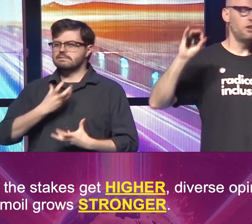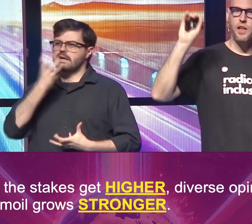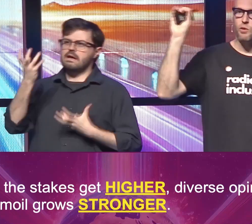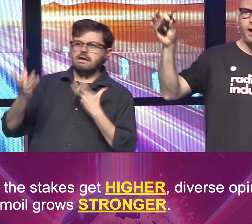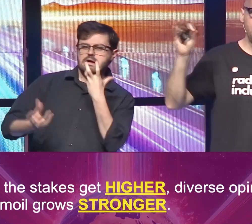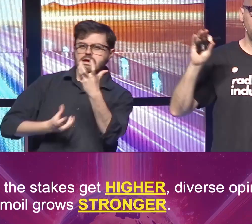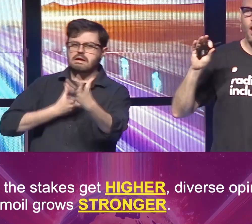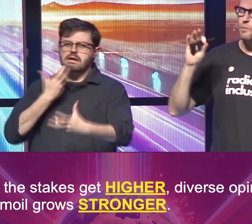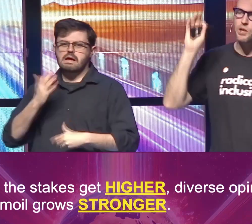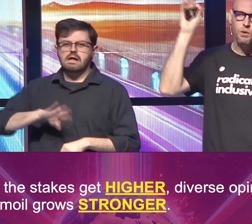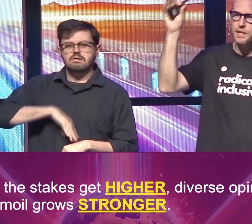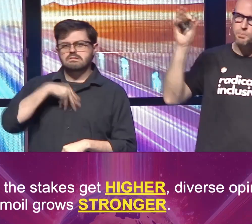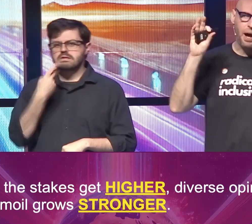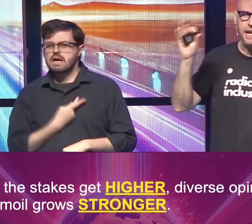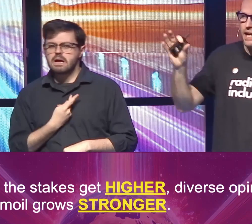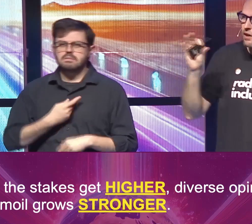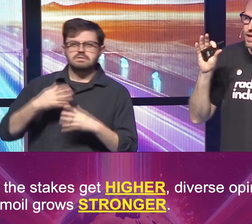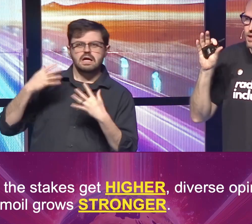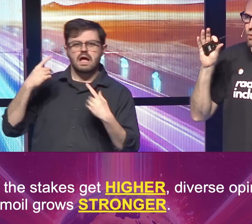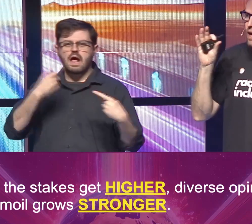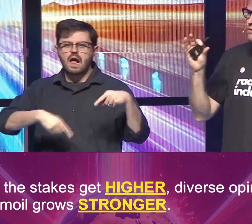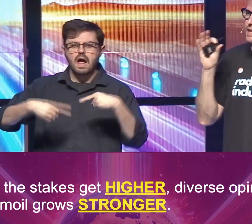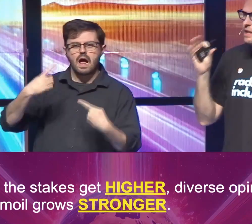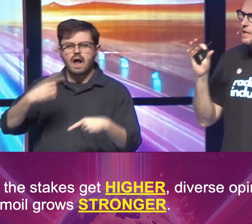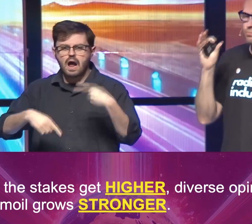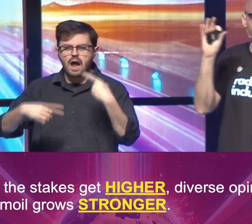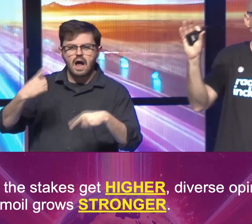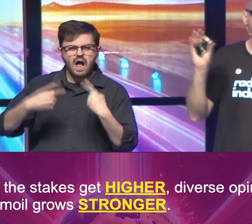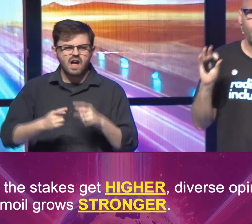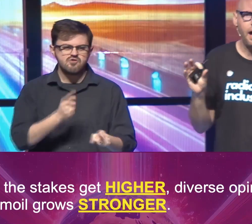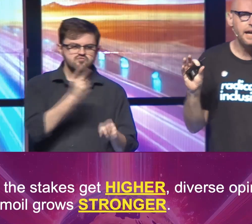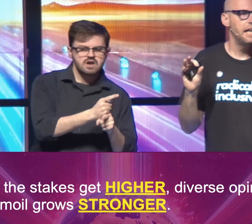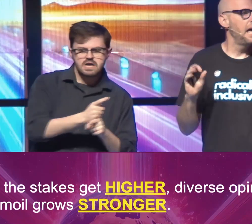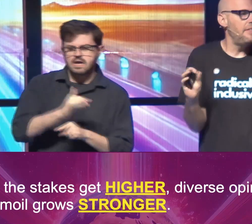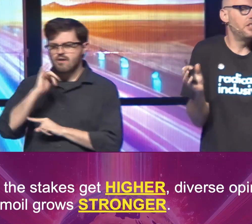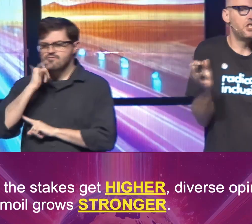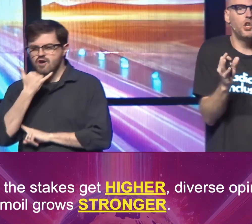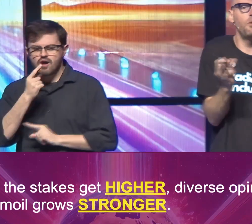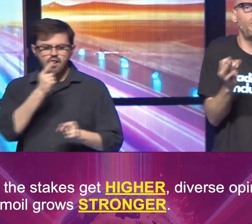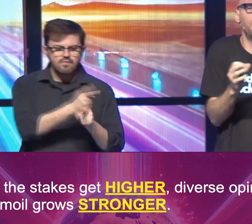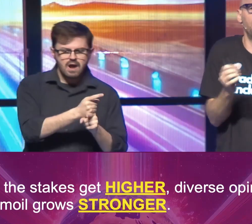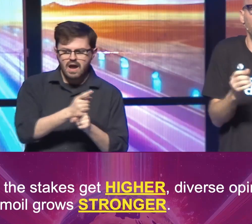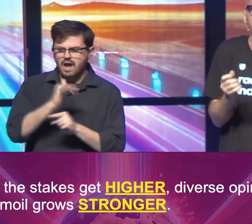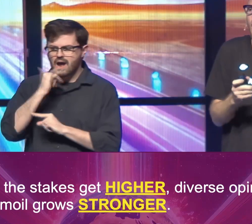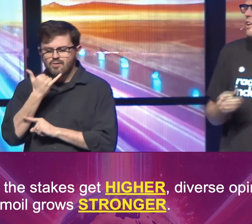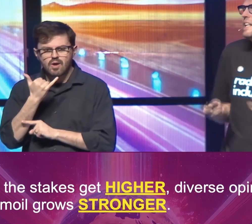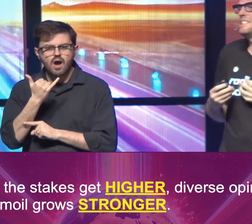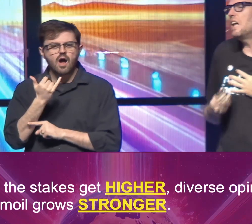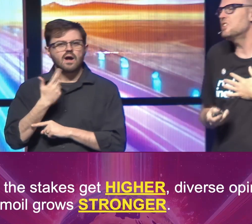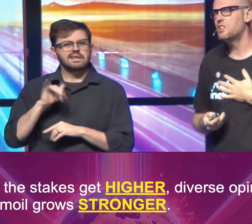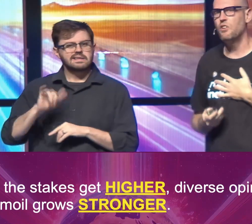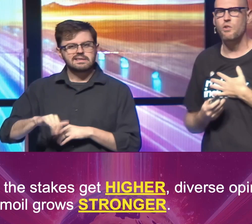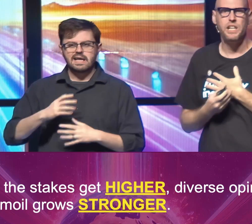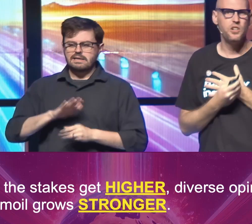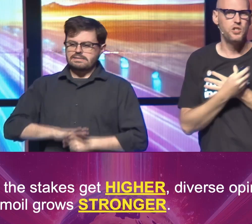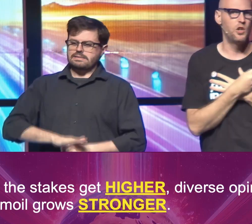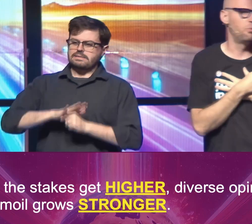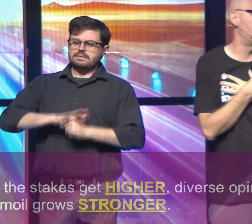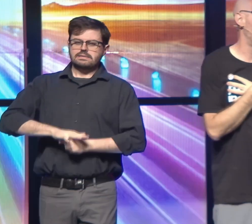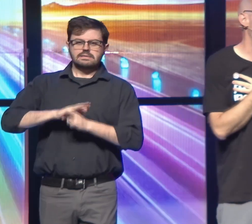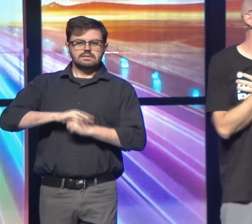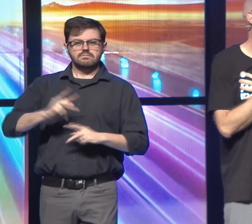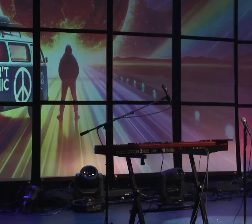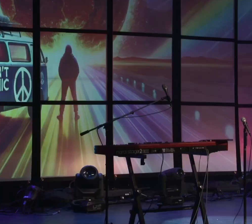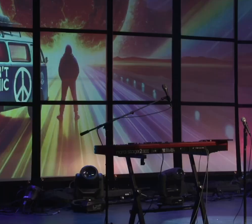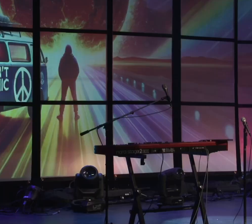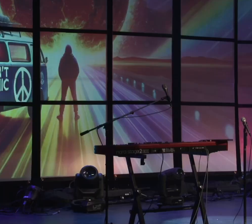opinions. You're either right or wrong. We go into the binary way of thinking, black and white, and then the turmoil grows stronger. And it's not just our own inner